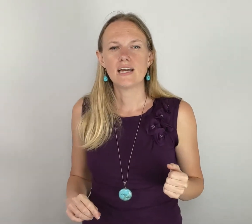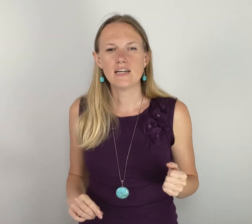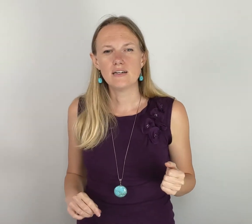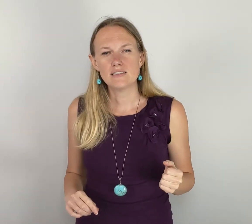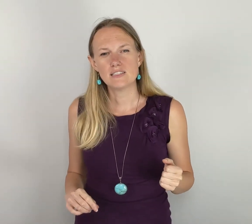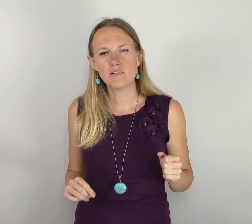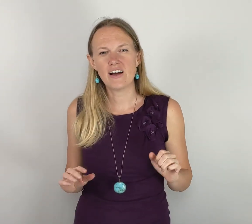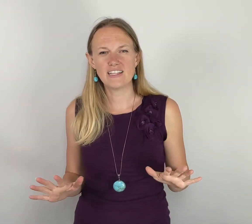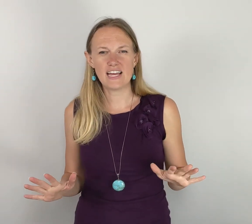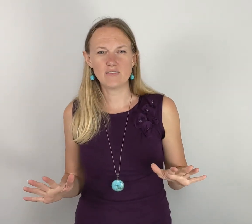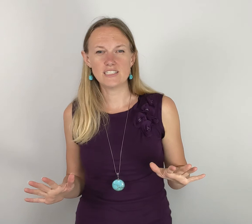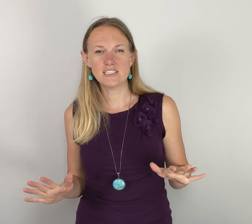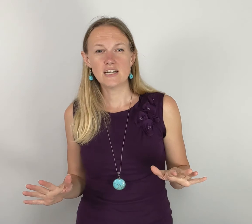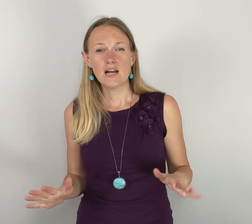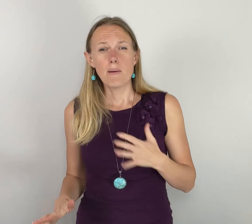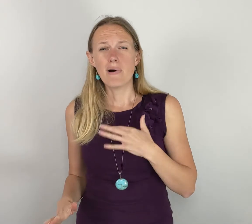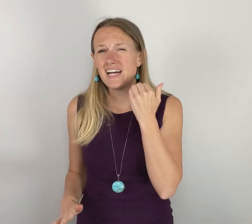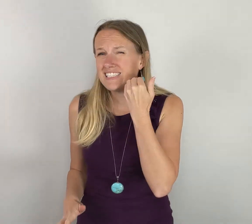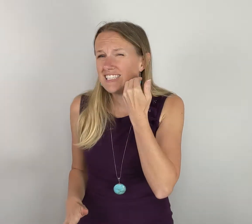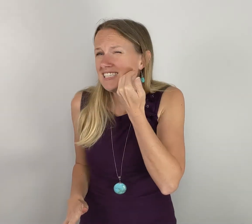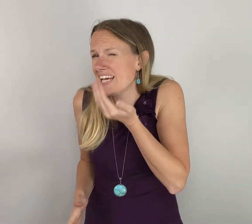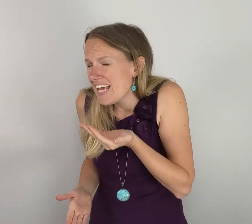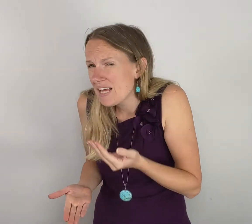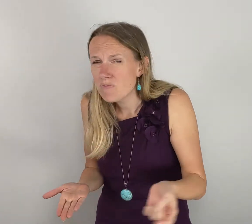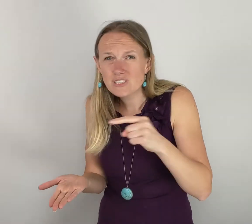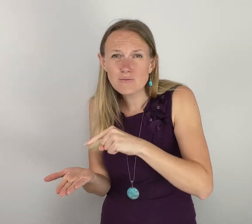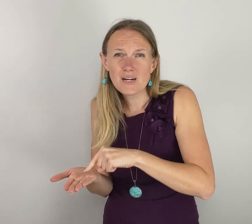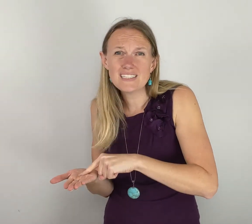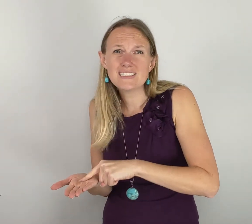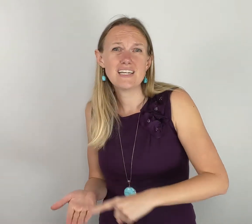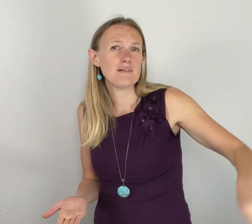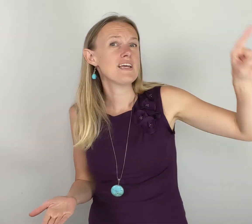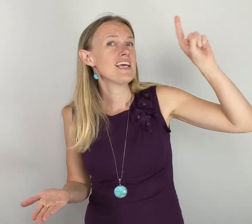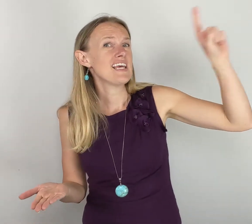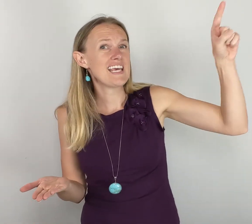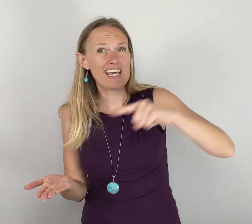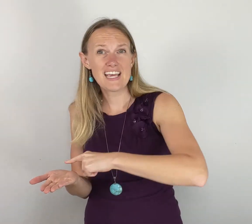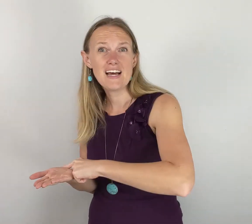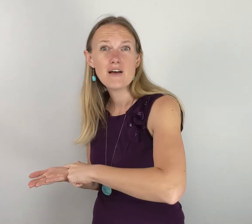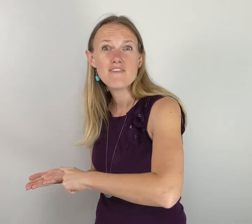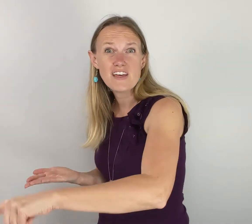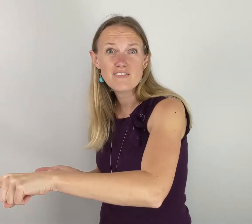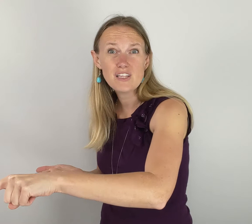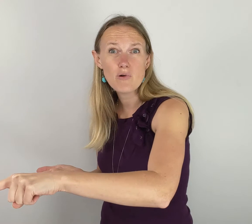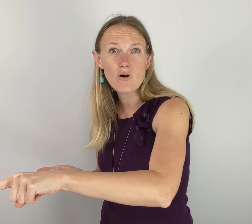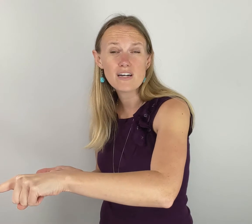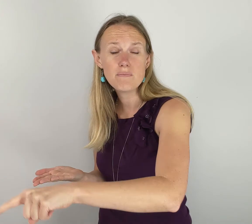Okay, simplified the language. My shame was a ransom he faithfully bore, he